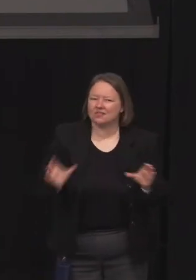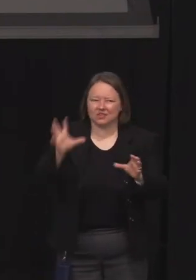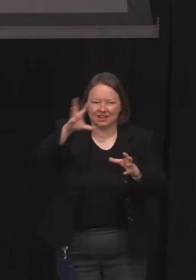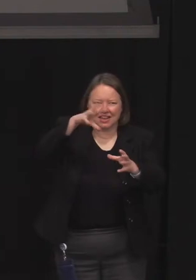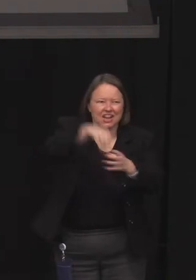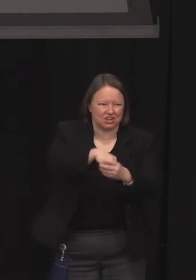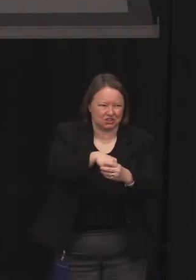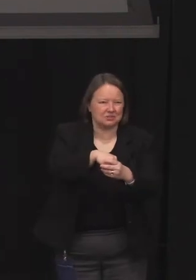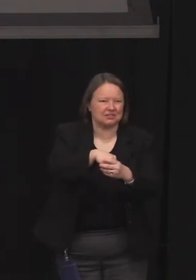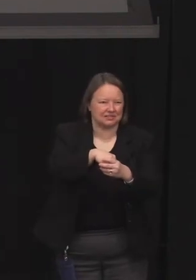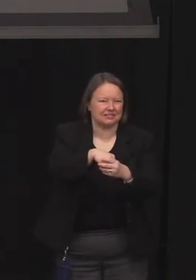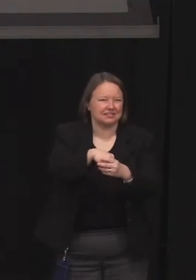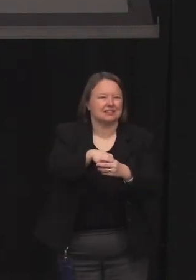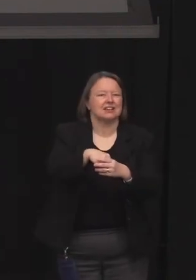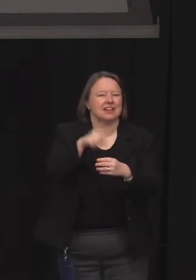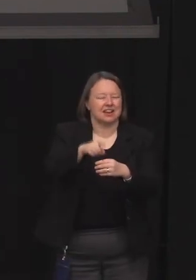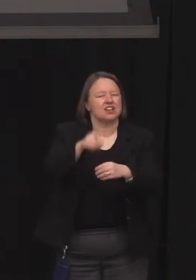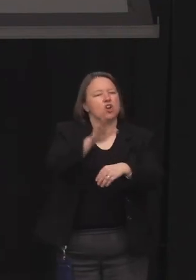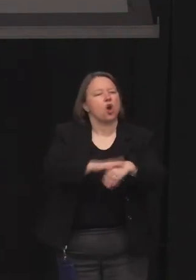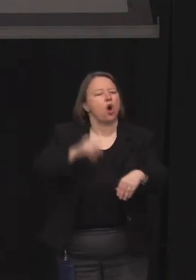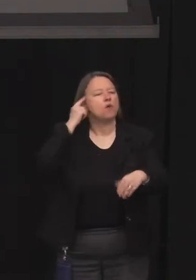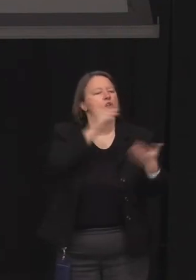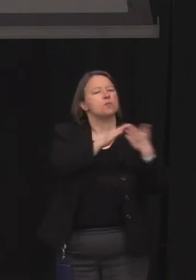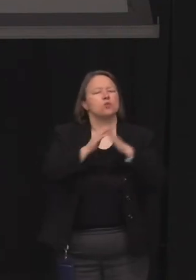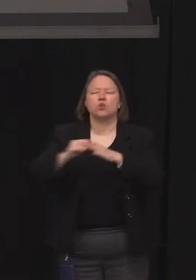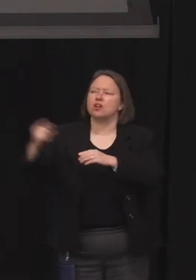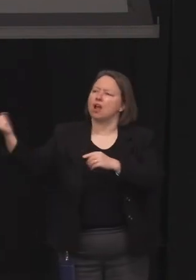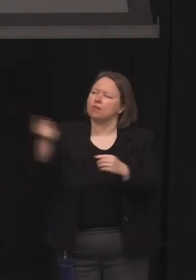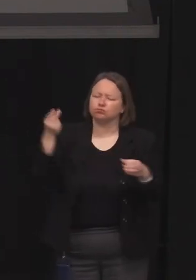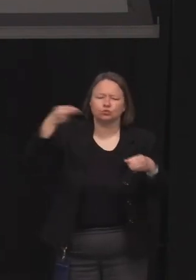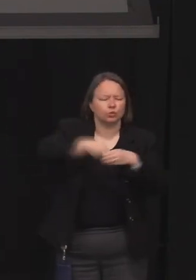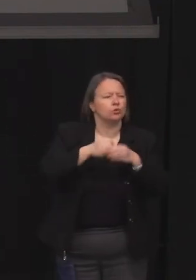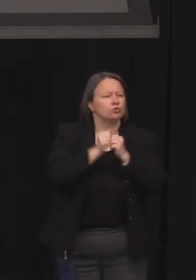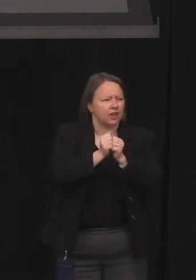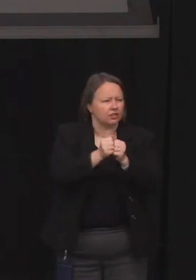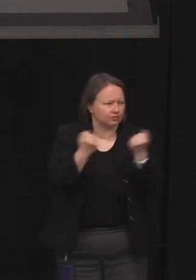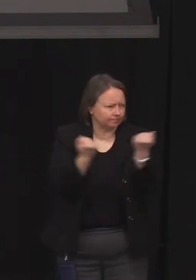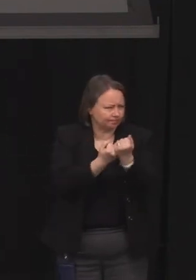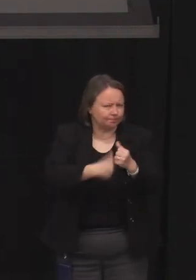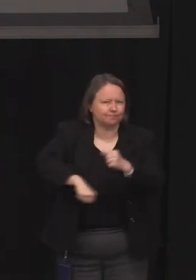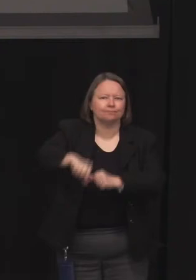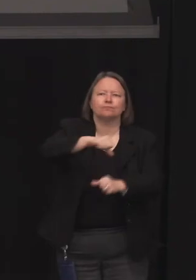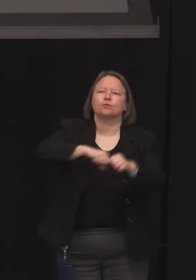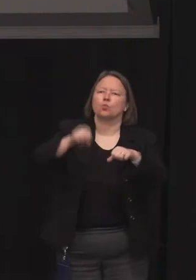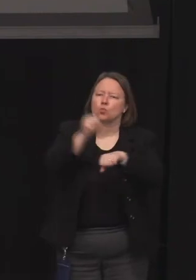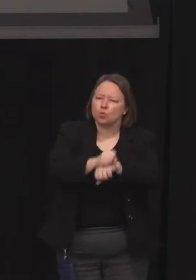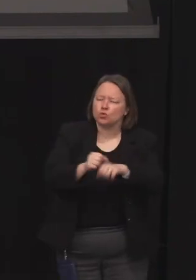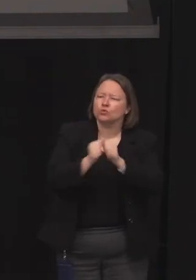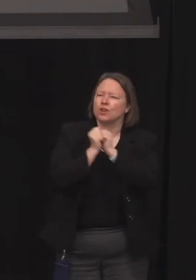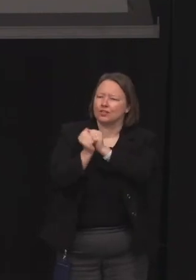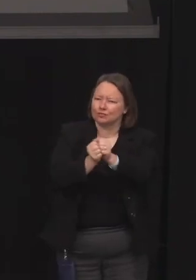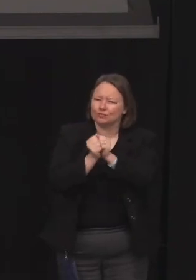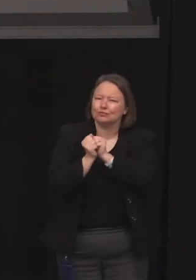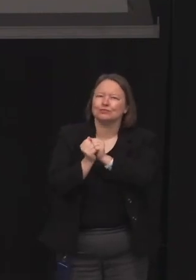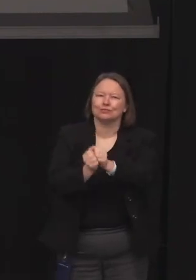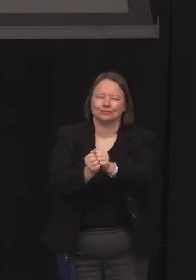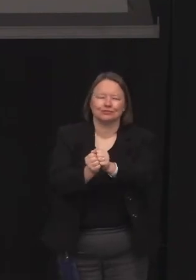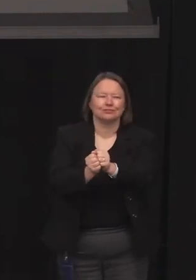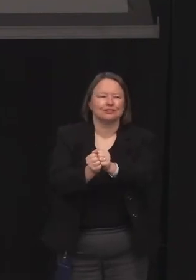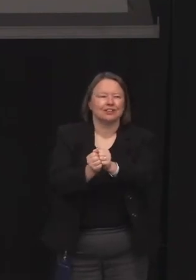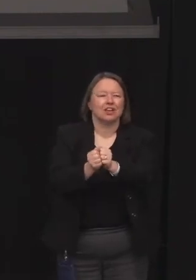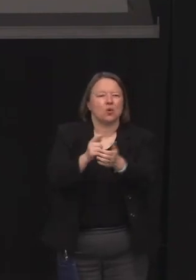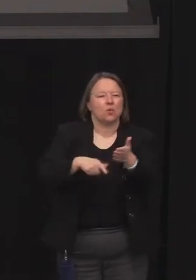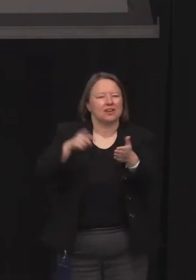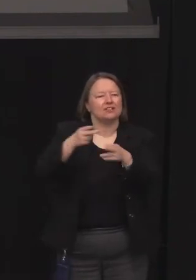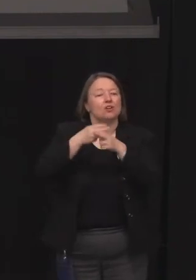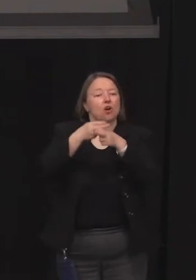engagement, and his call for a community to come together, to work together in what